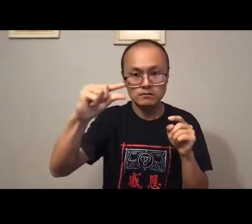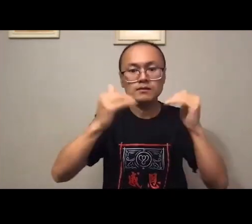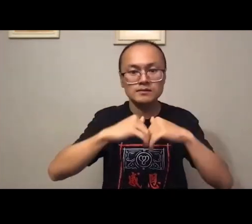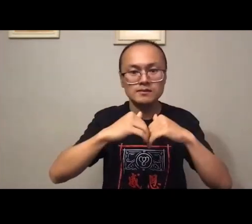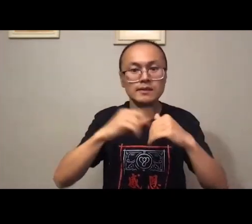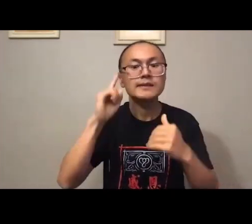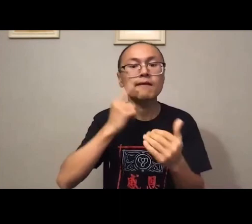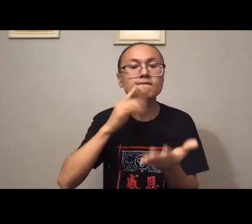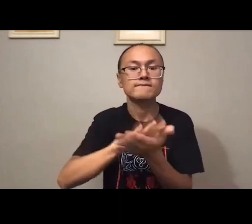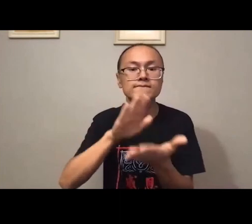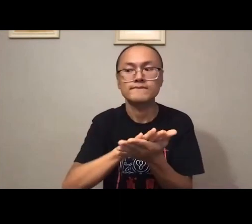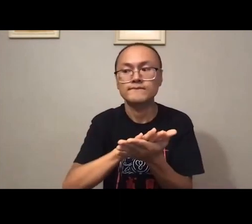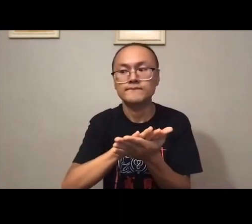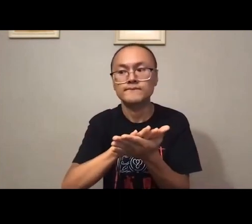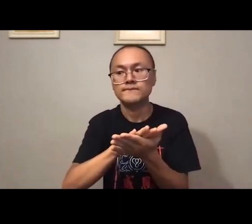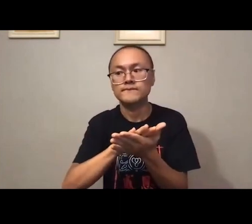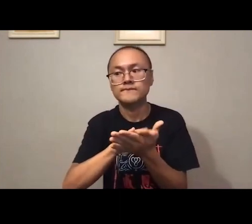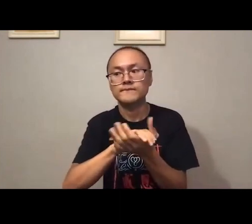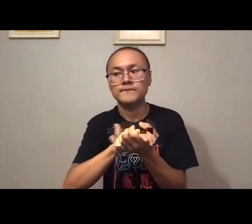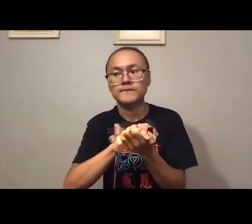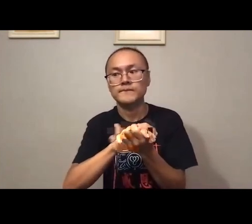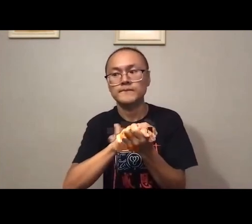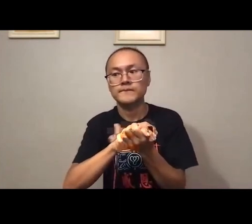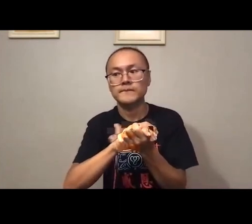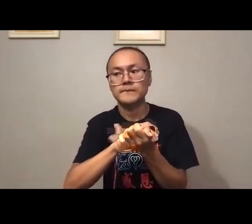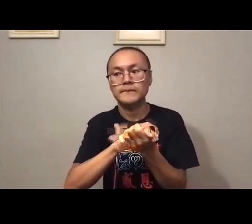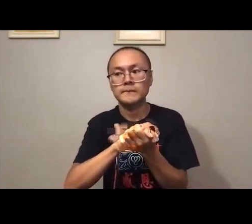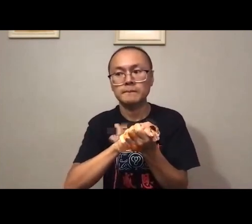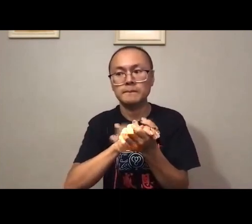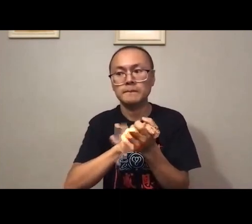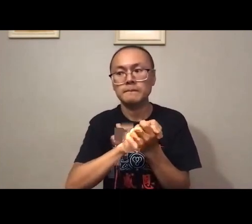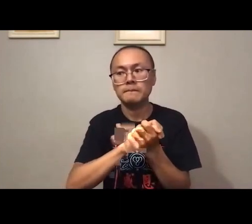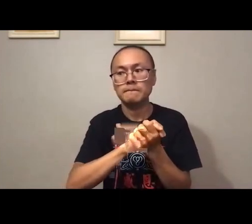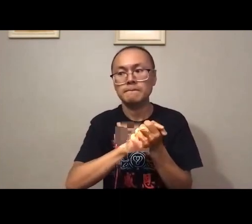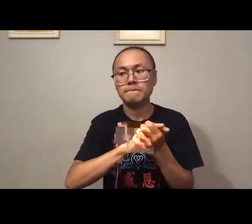I transferred to Nanjing.